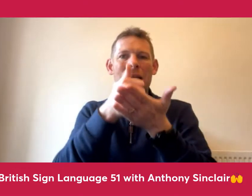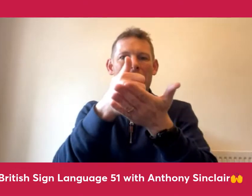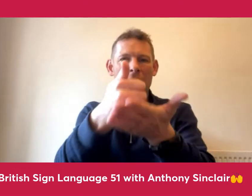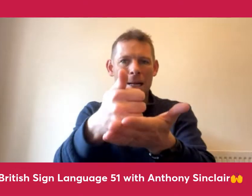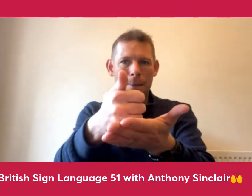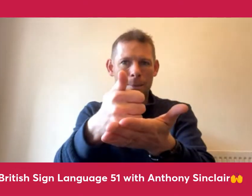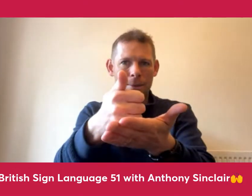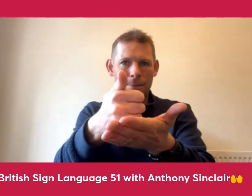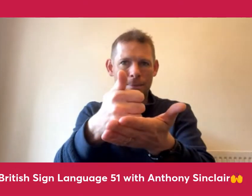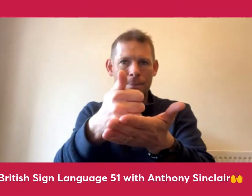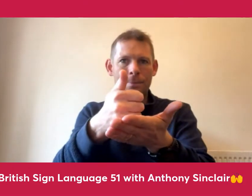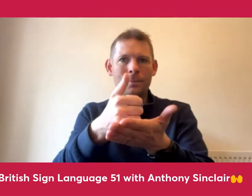and help.